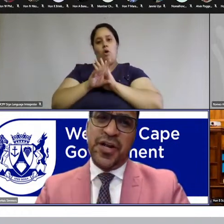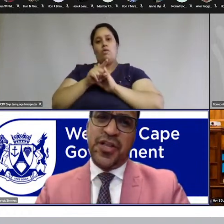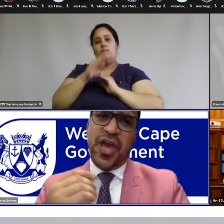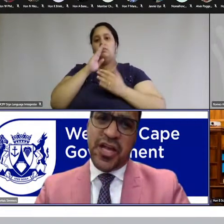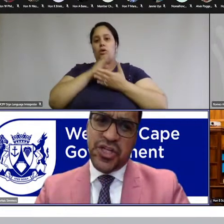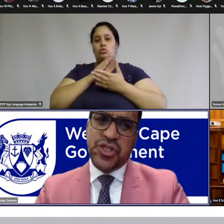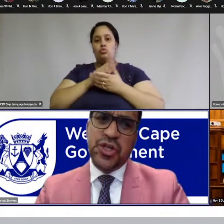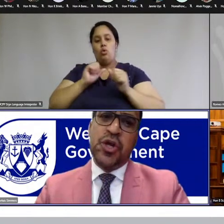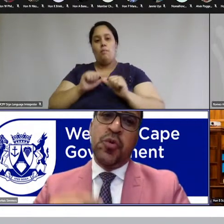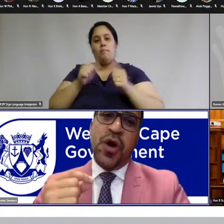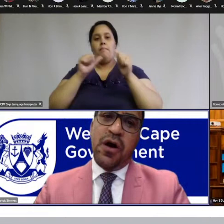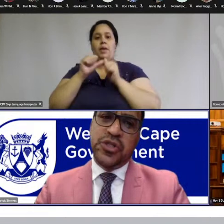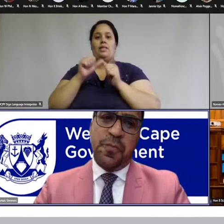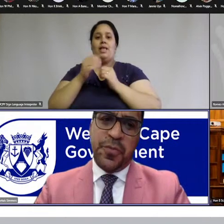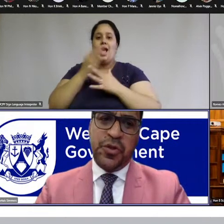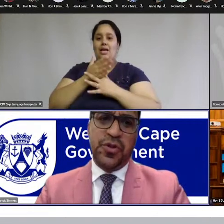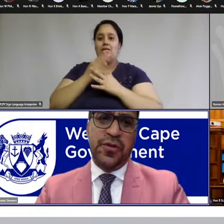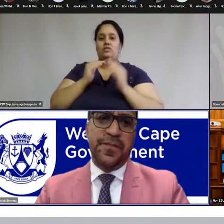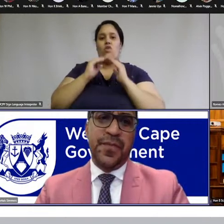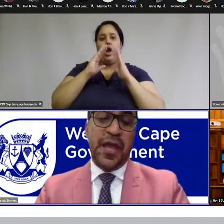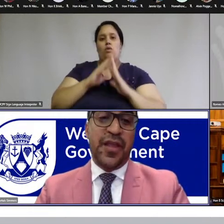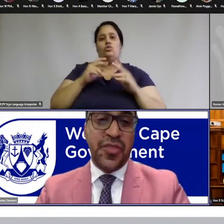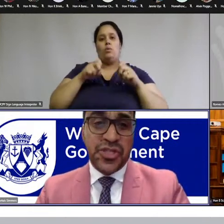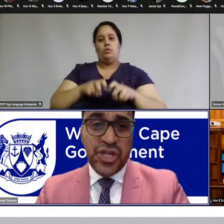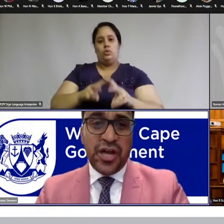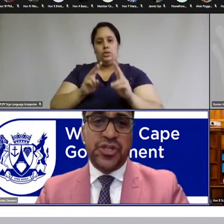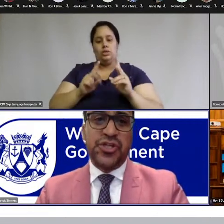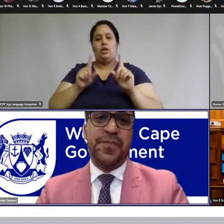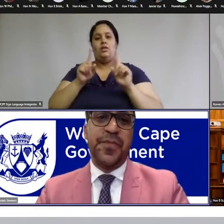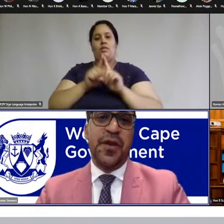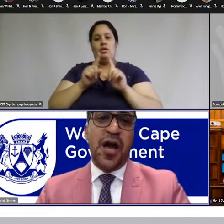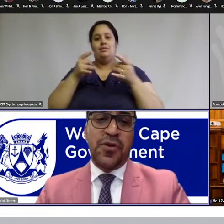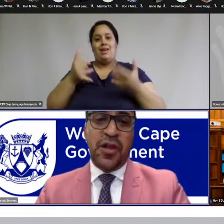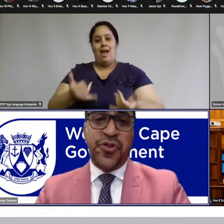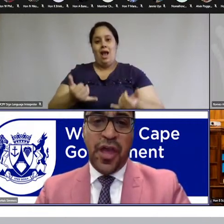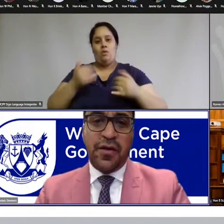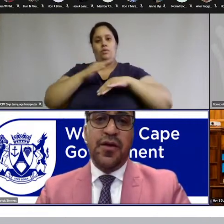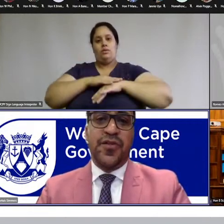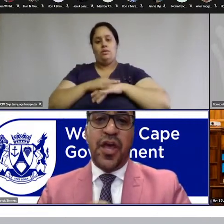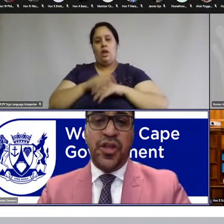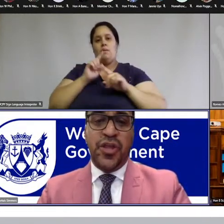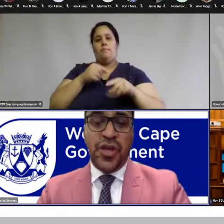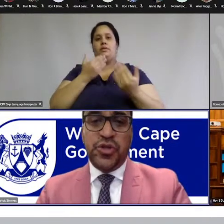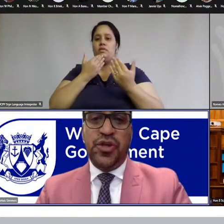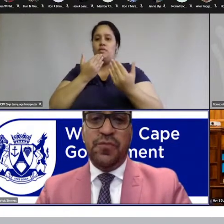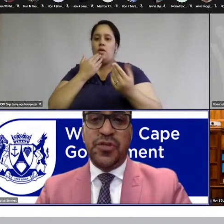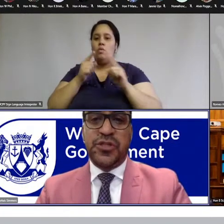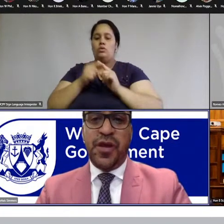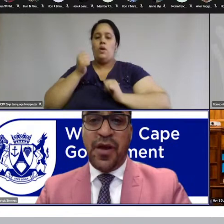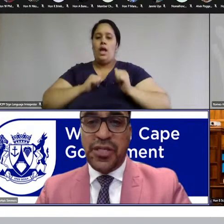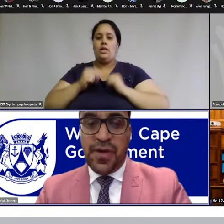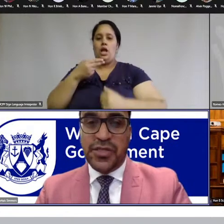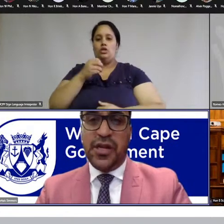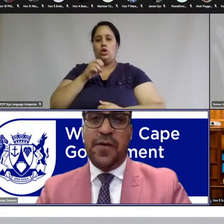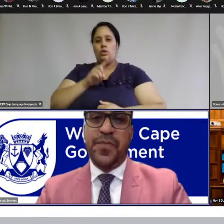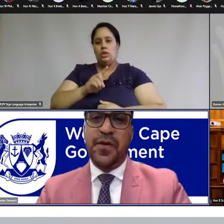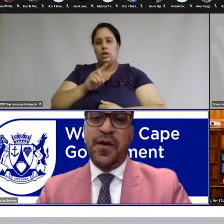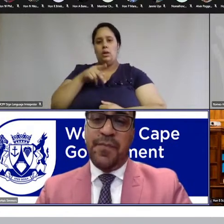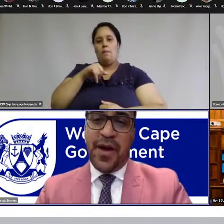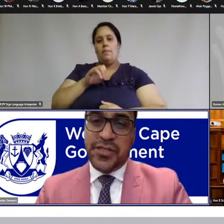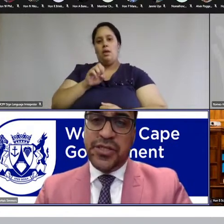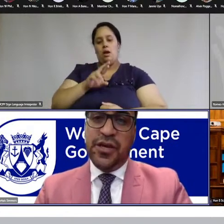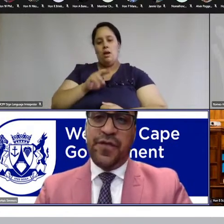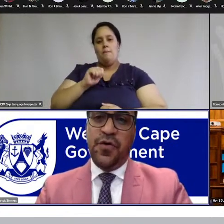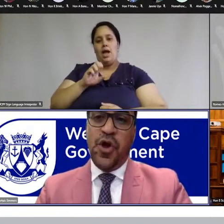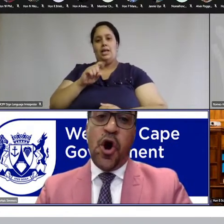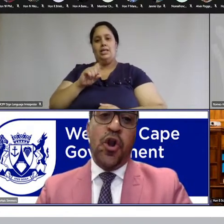a greater access to a housing opportunity. And at this juncture, I would like to thank the acting HOD, Ms. Pia Maisela,